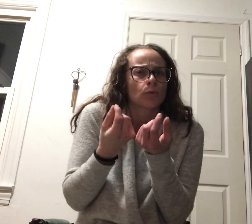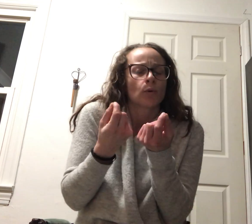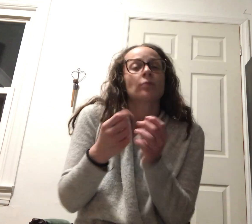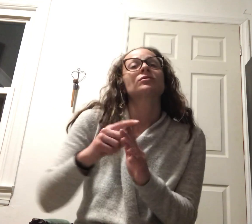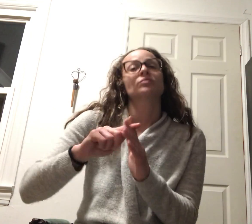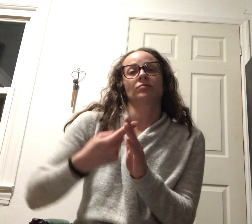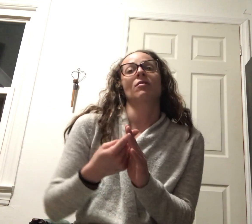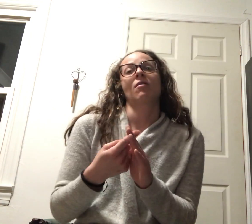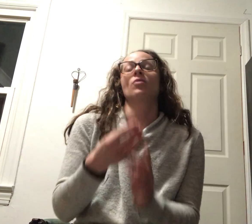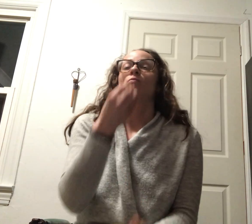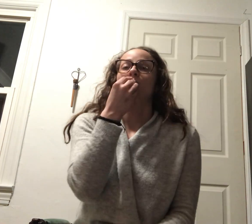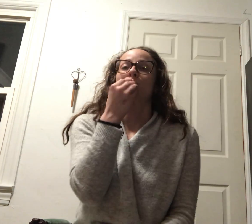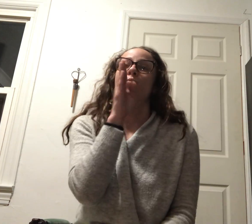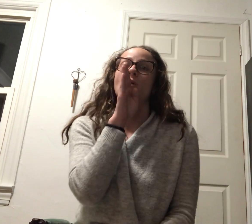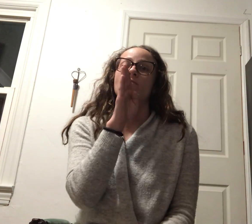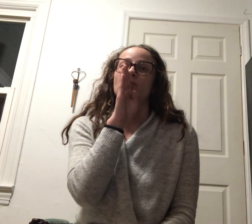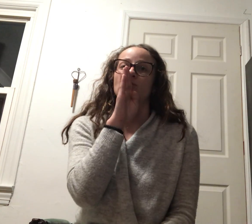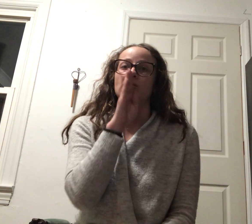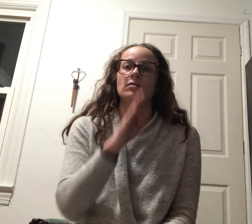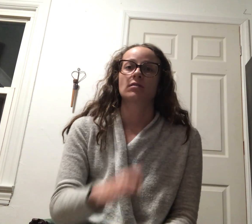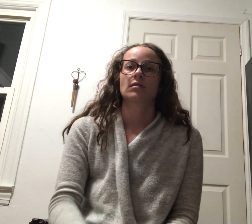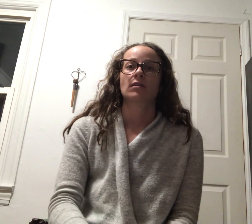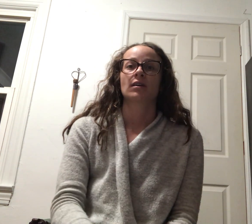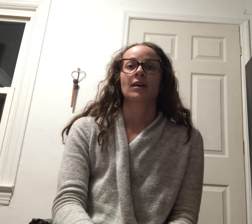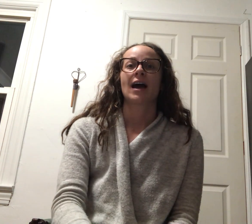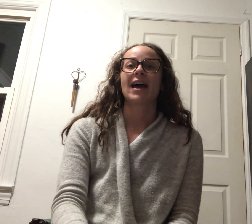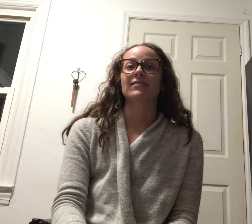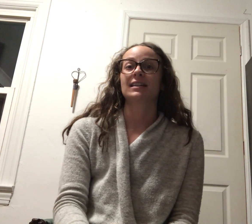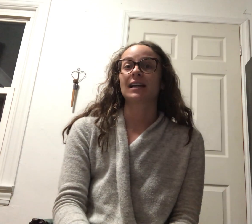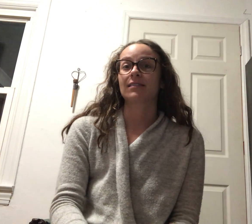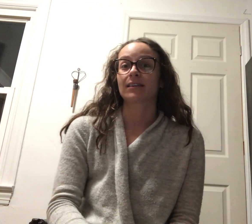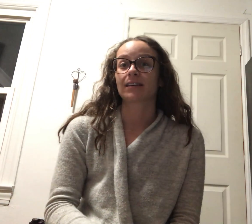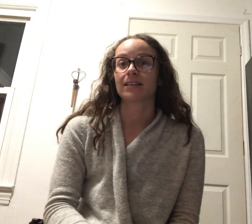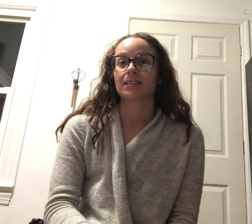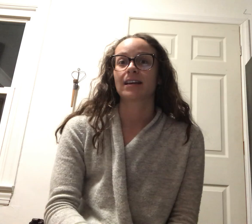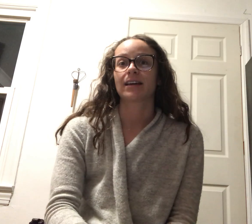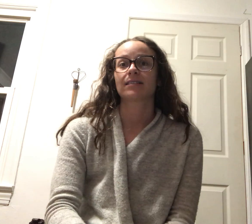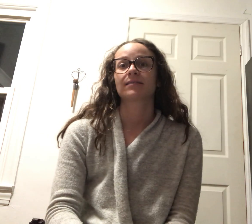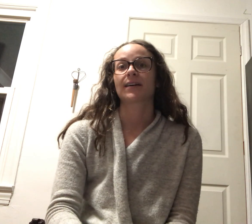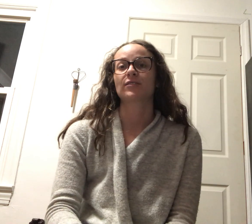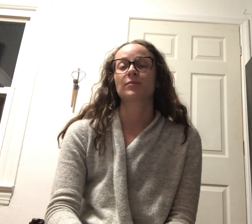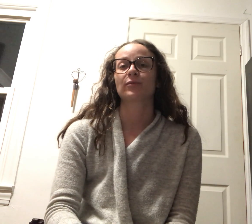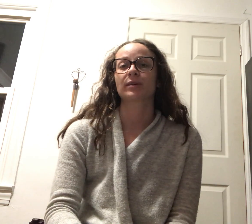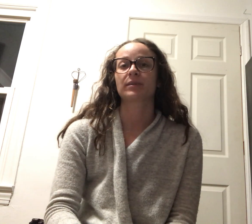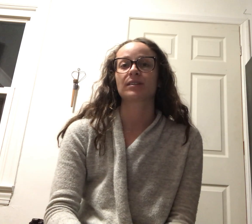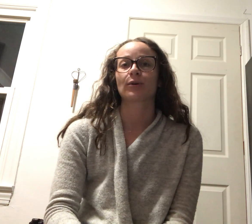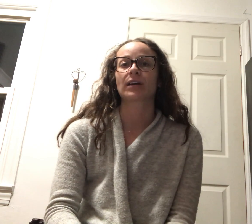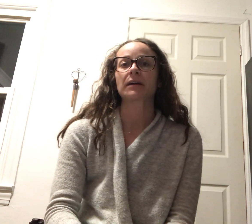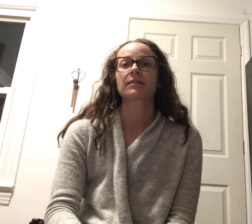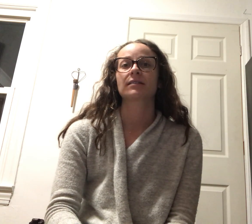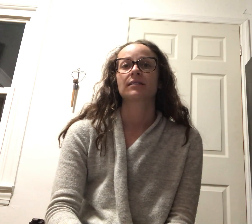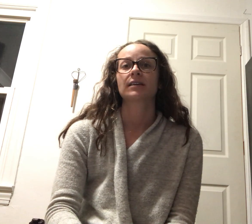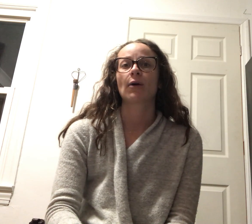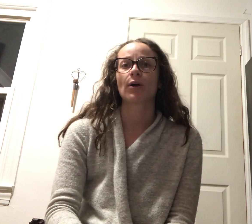Our garden has turned out pretty good this year. I haven't eaten anything yet today. I've just been really busy working. How are